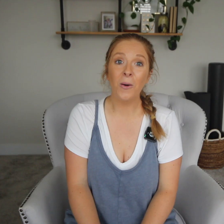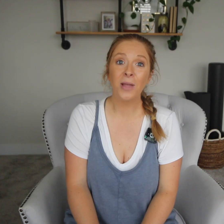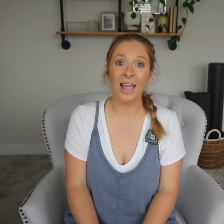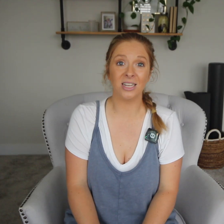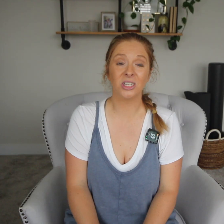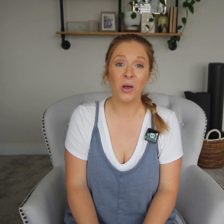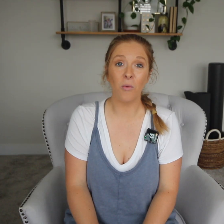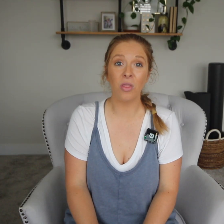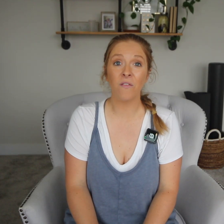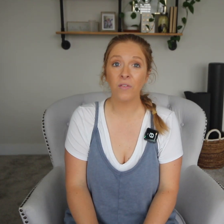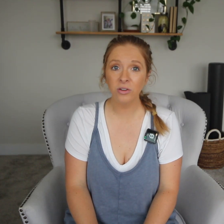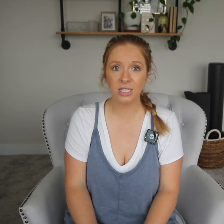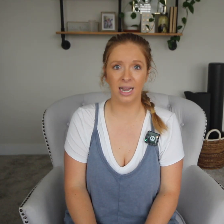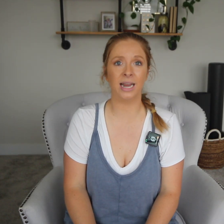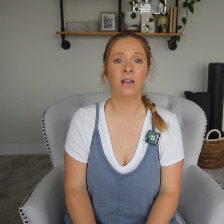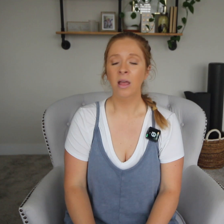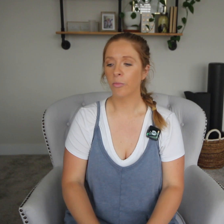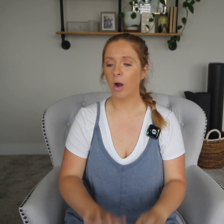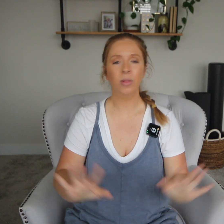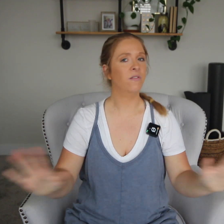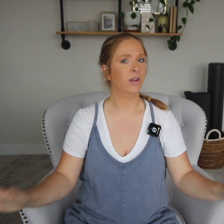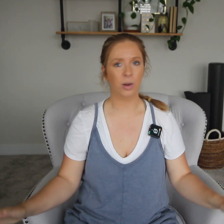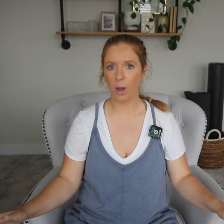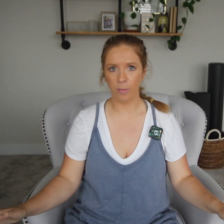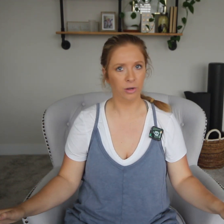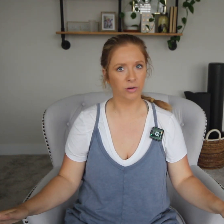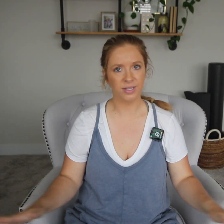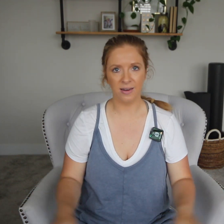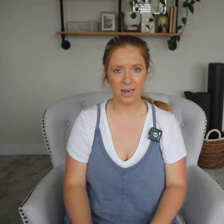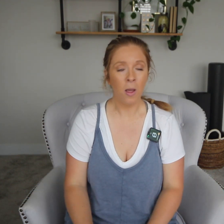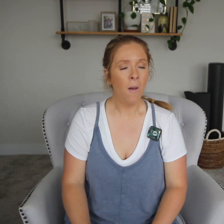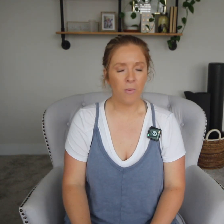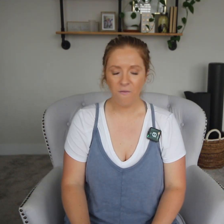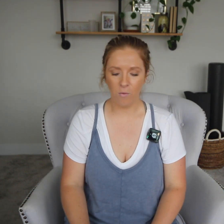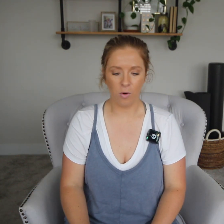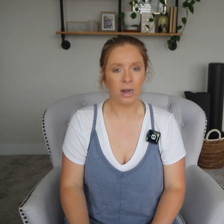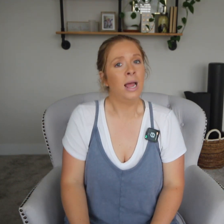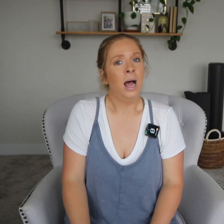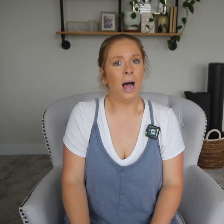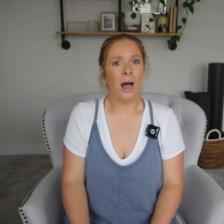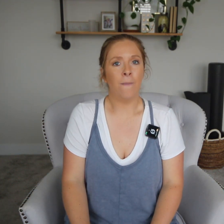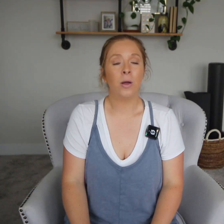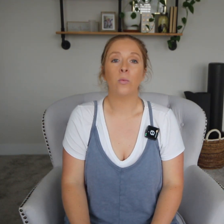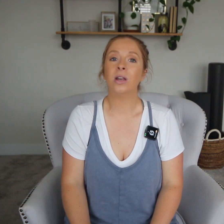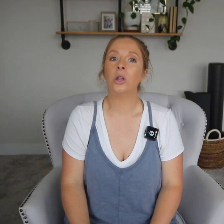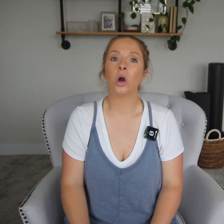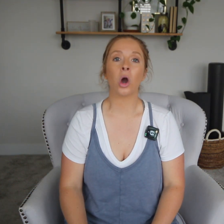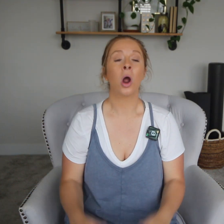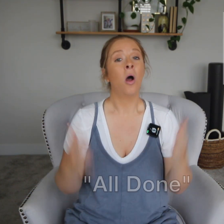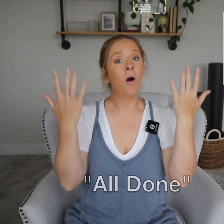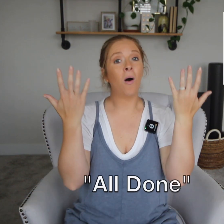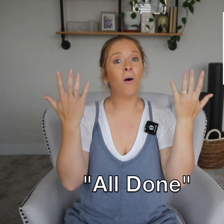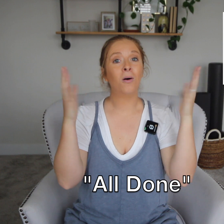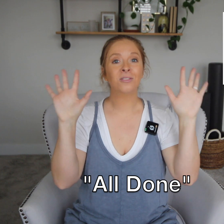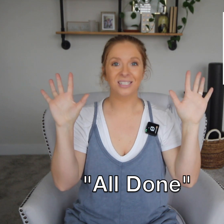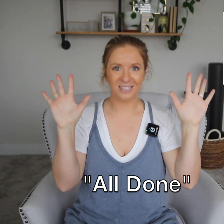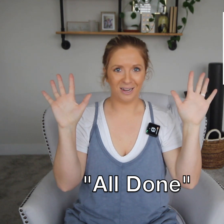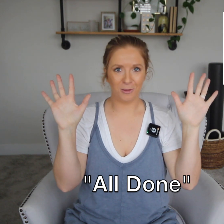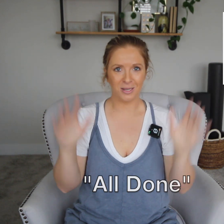Okay, so the first sign, probably very popular, you've seen it before, but when you're all done with